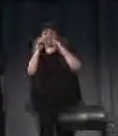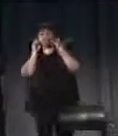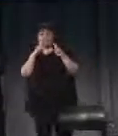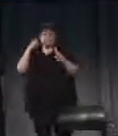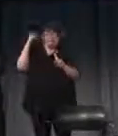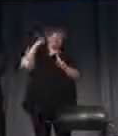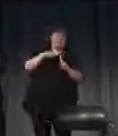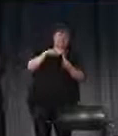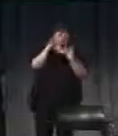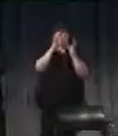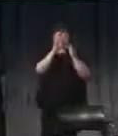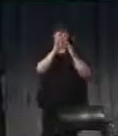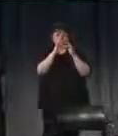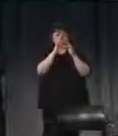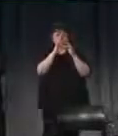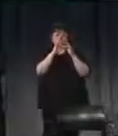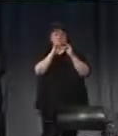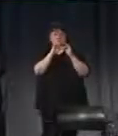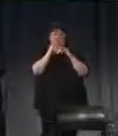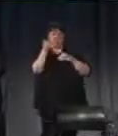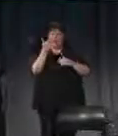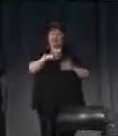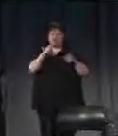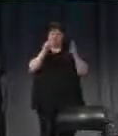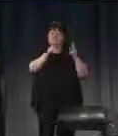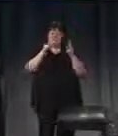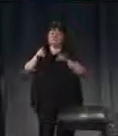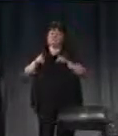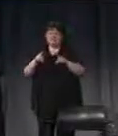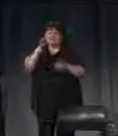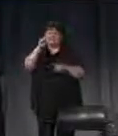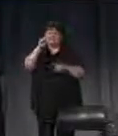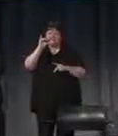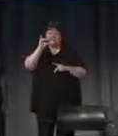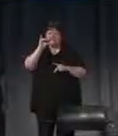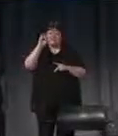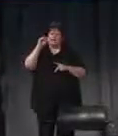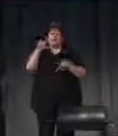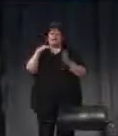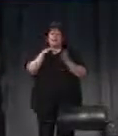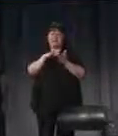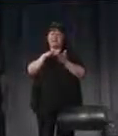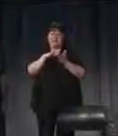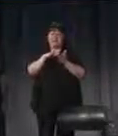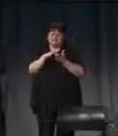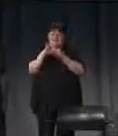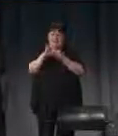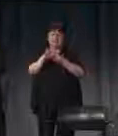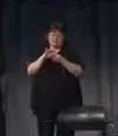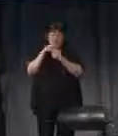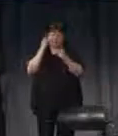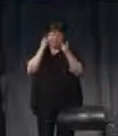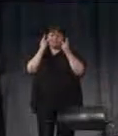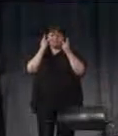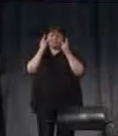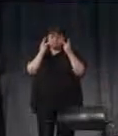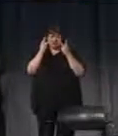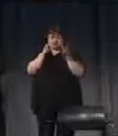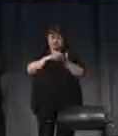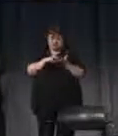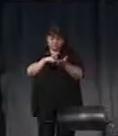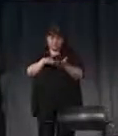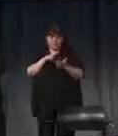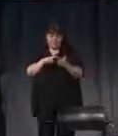and so on, whether there are parallels to the lesion studies that informed vision research and the kind